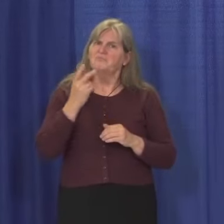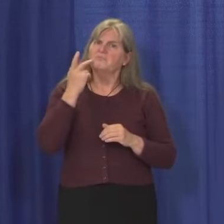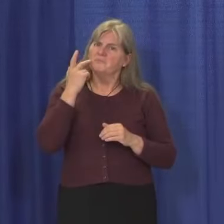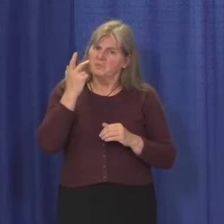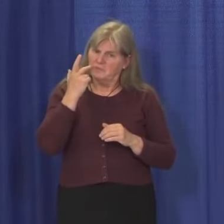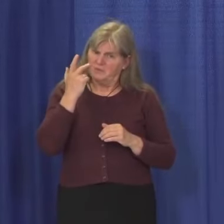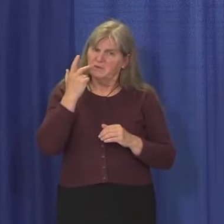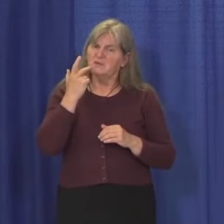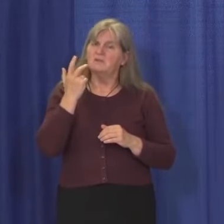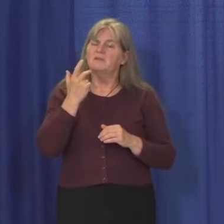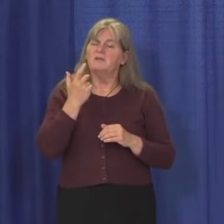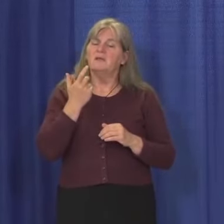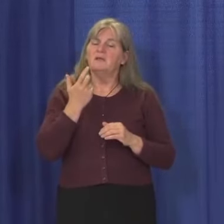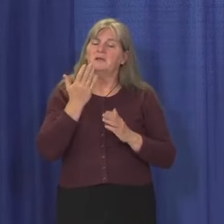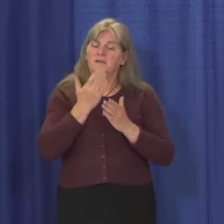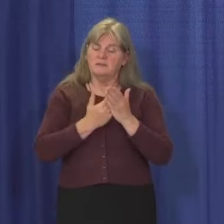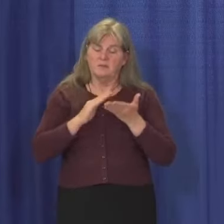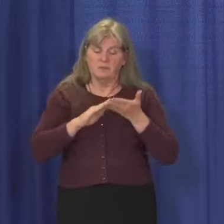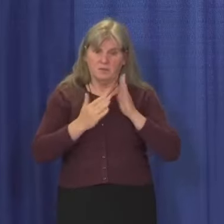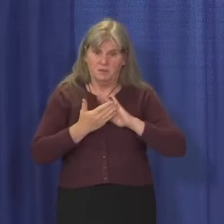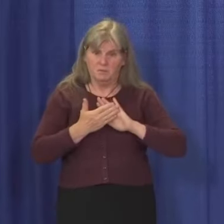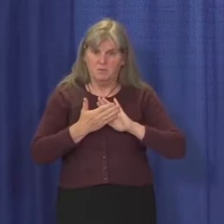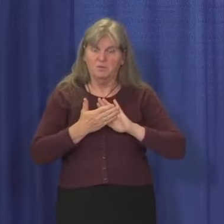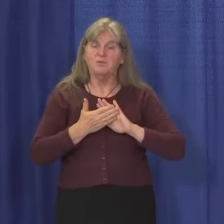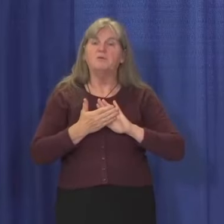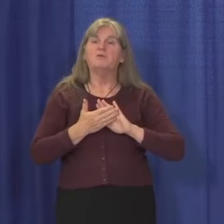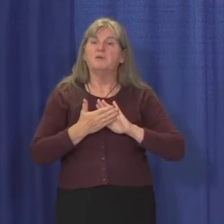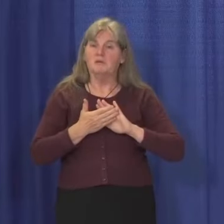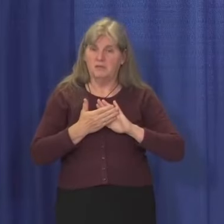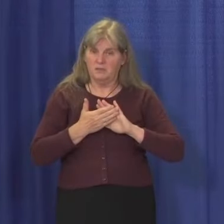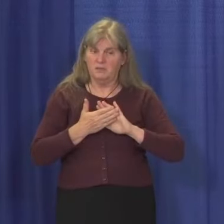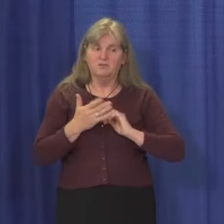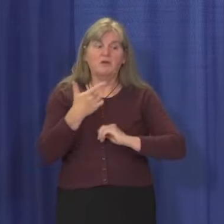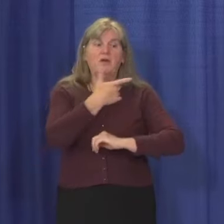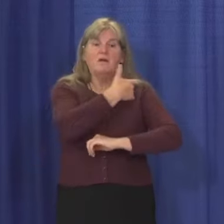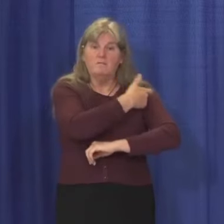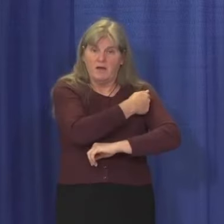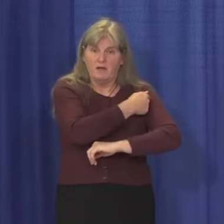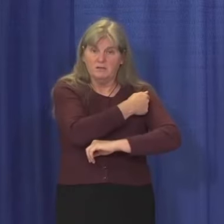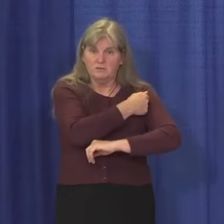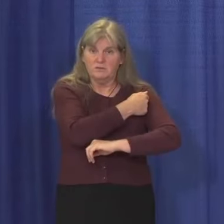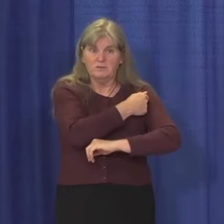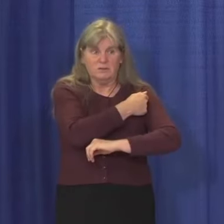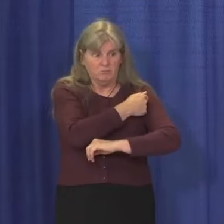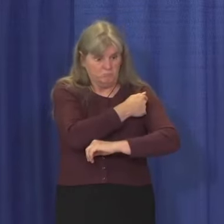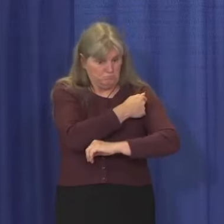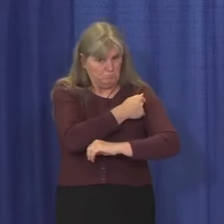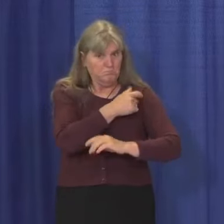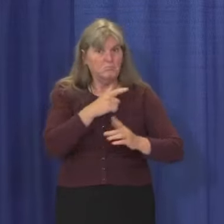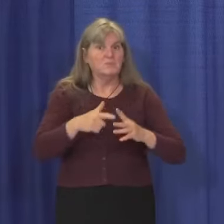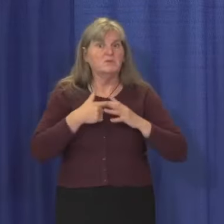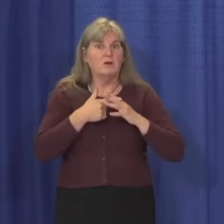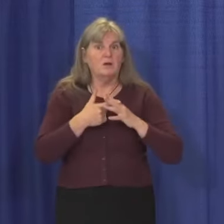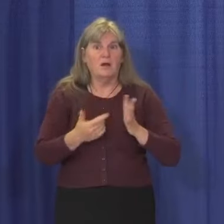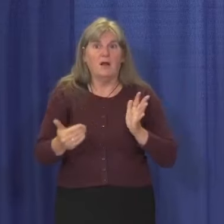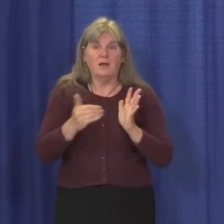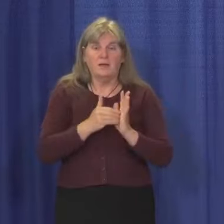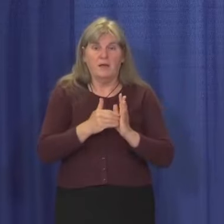around vaccination in some of these communities that have been hard hit, and we'll continue to plug away. And again, I think that's part of